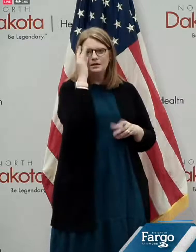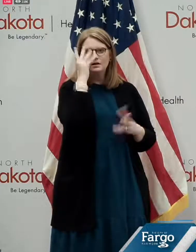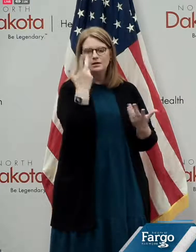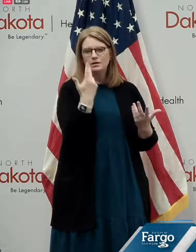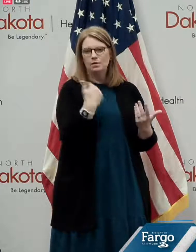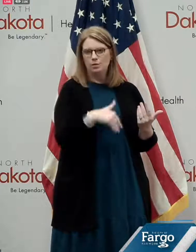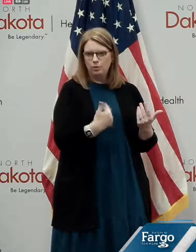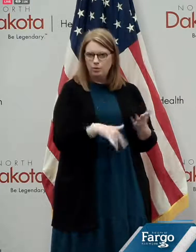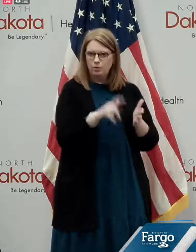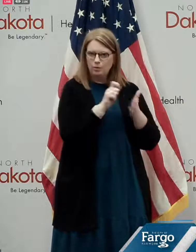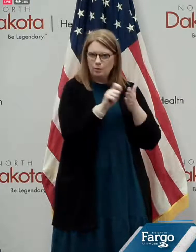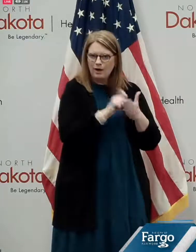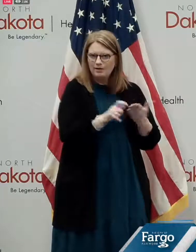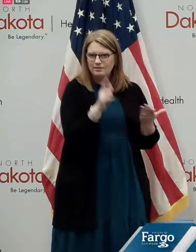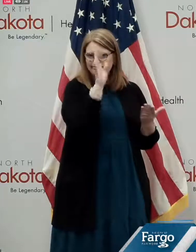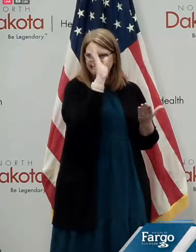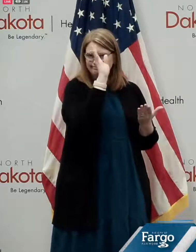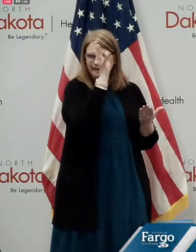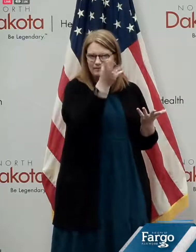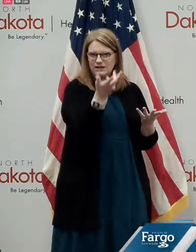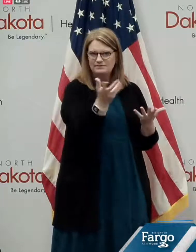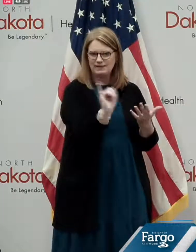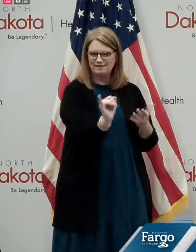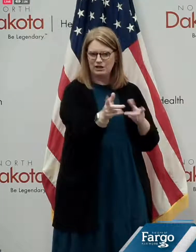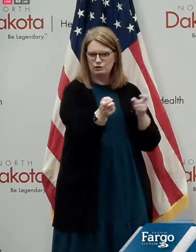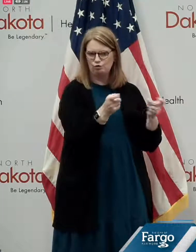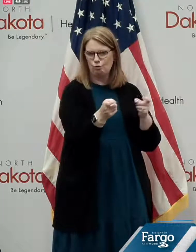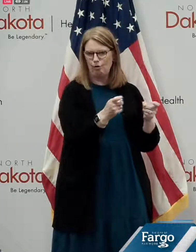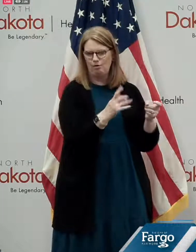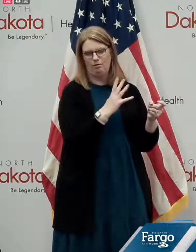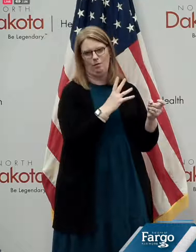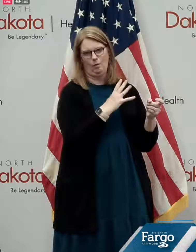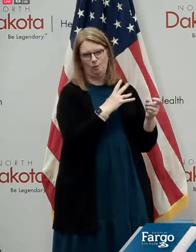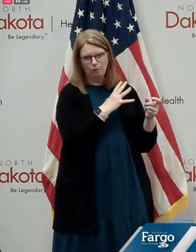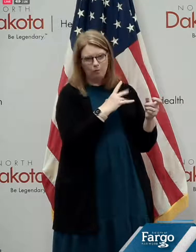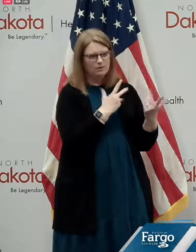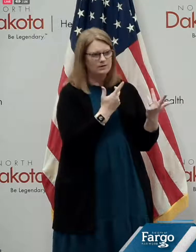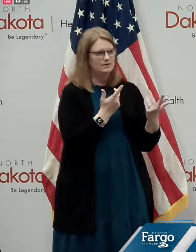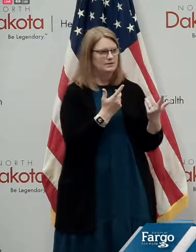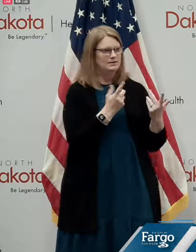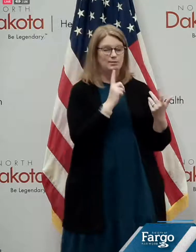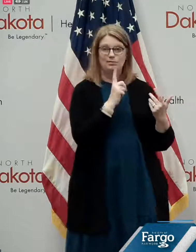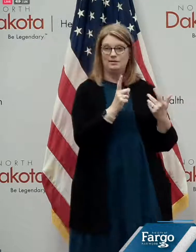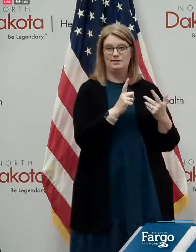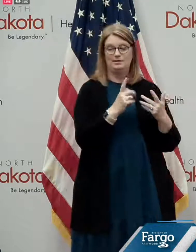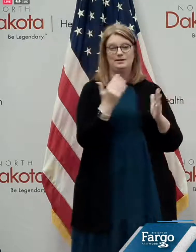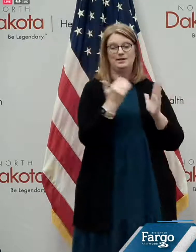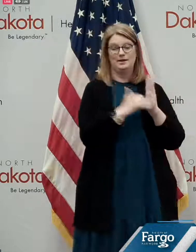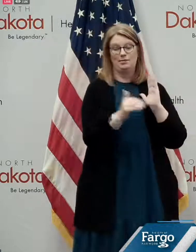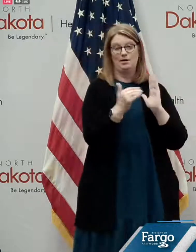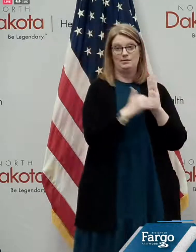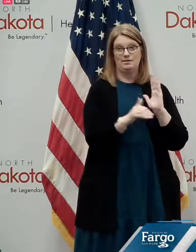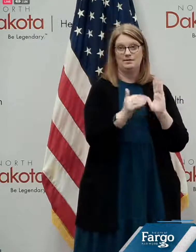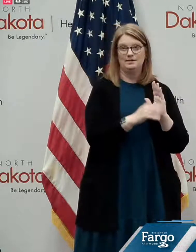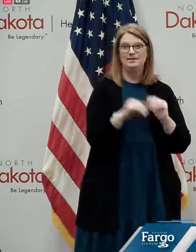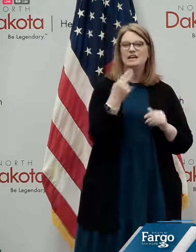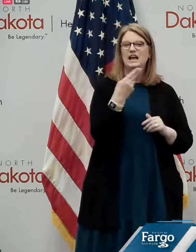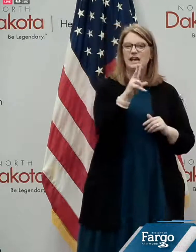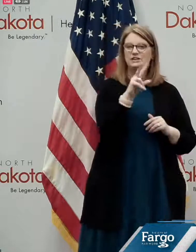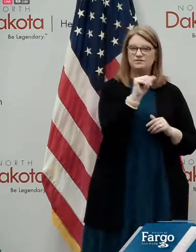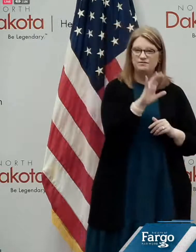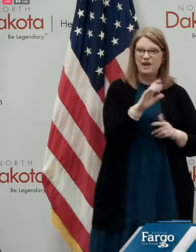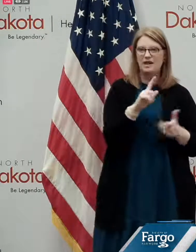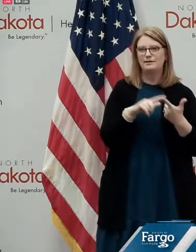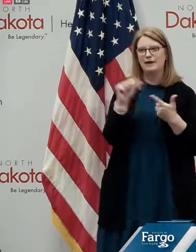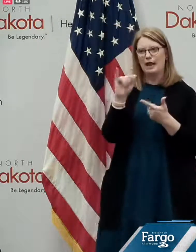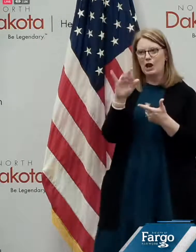about these types of innovative infection control solutions. I could go on, and I am. HVAC systems, air